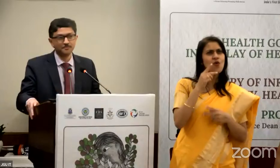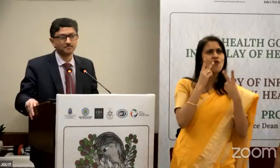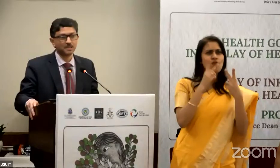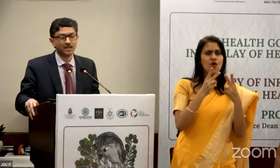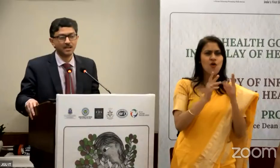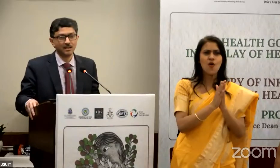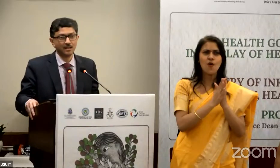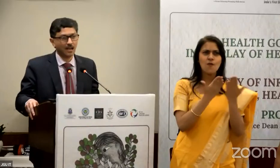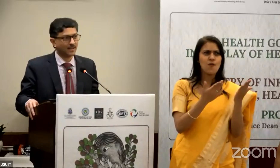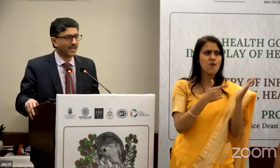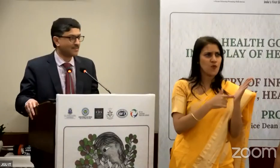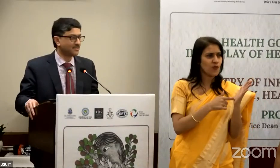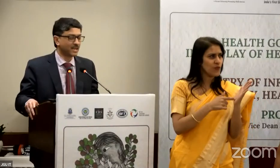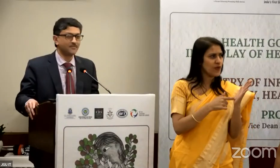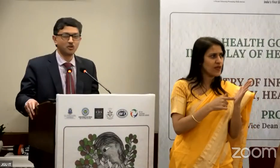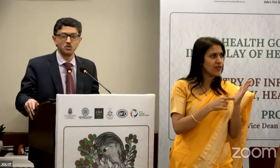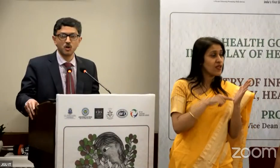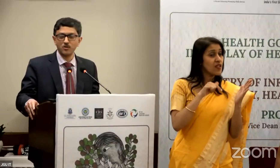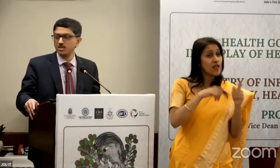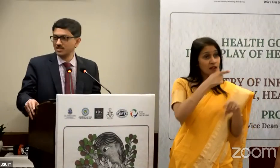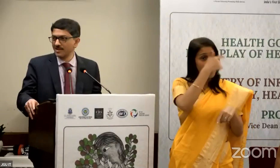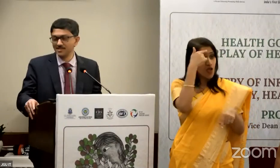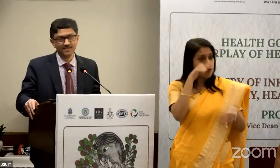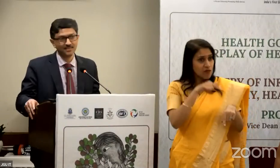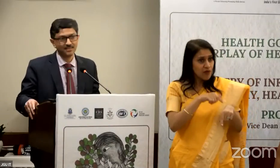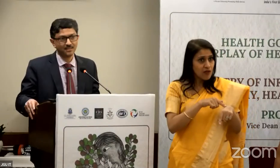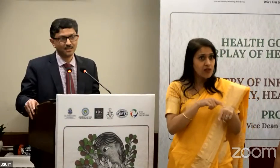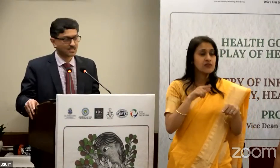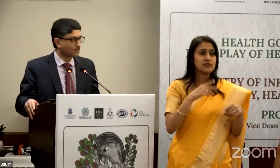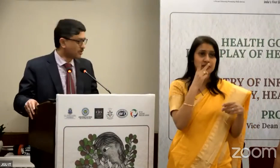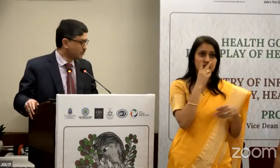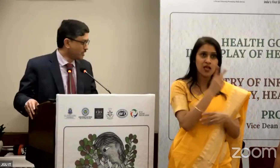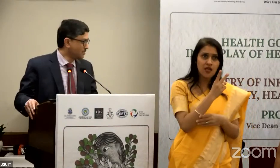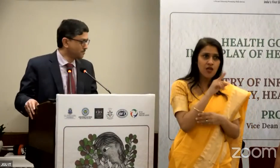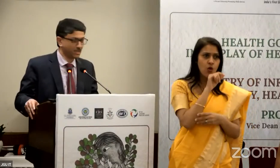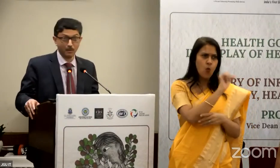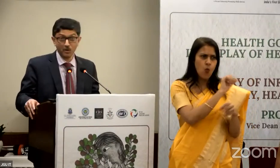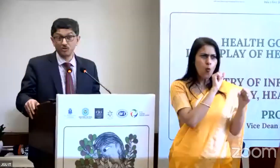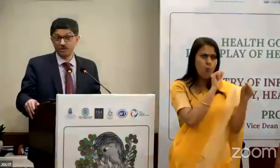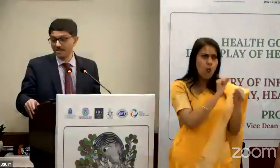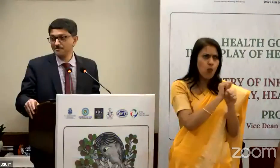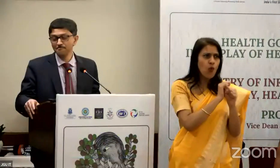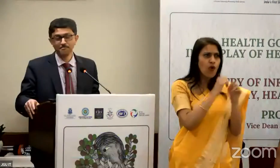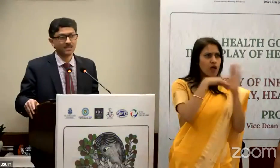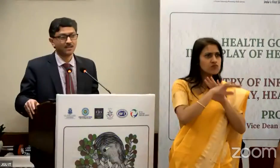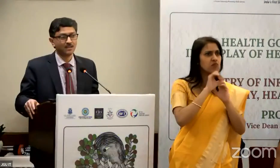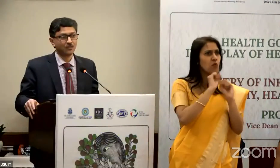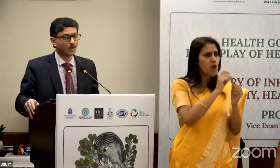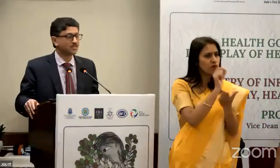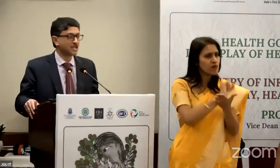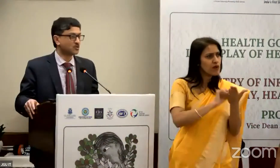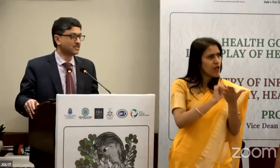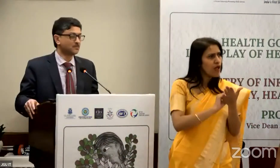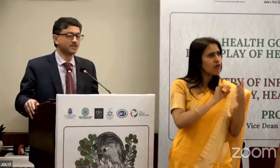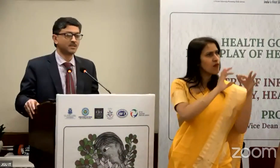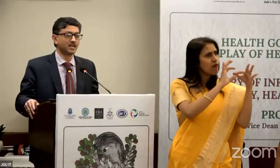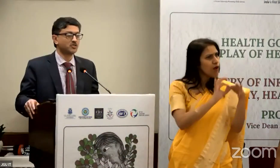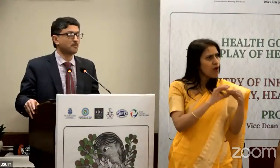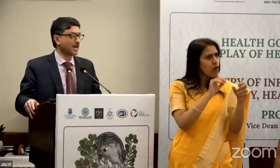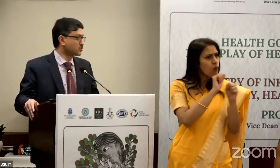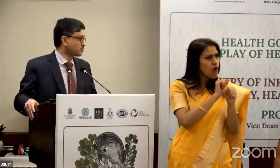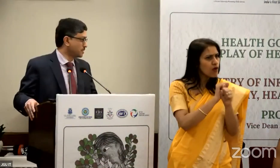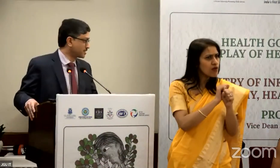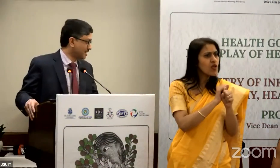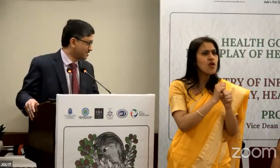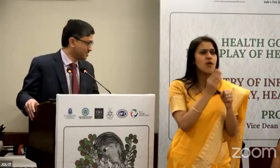work, and I had the great fortune to actually cite some of her work in my own writing. One is actually something related